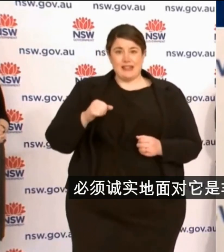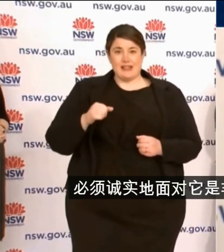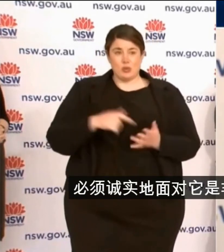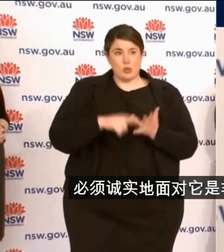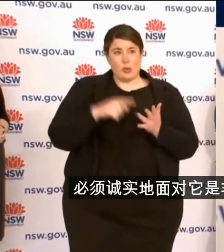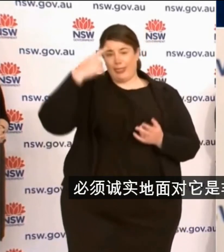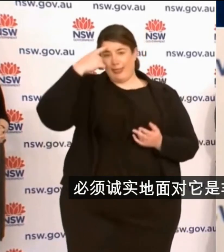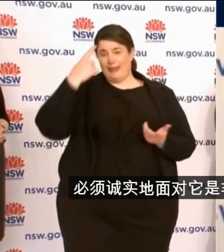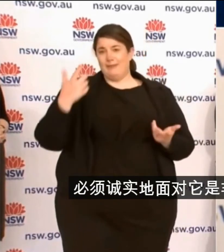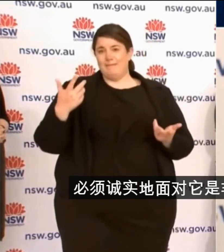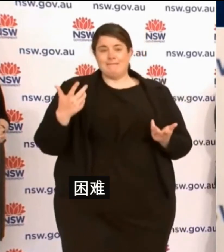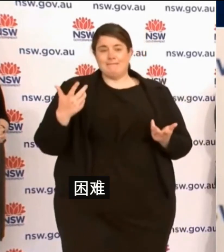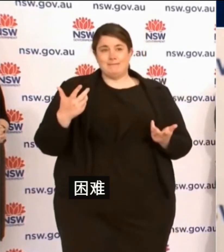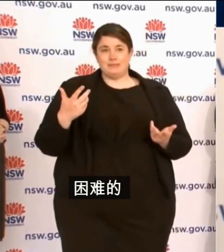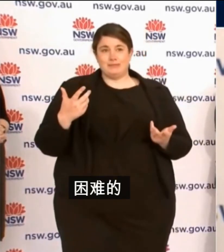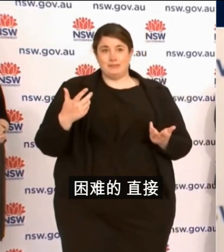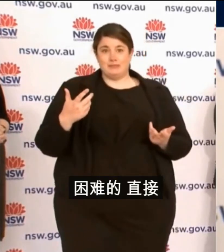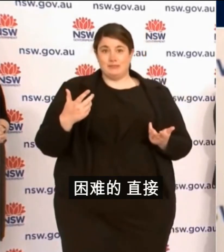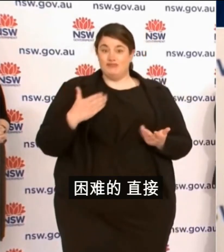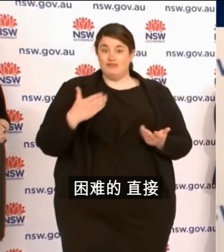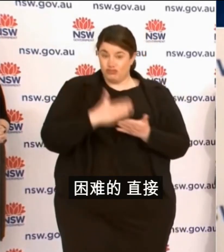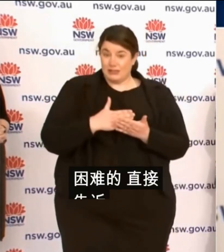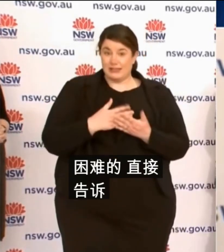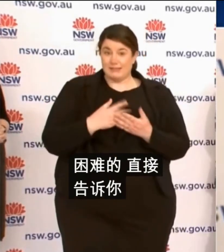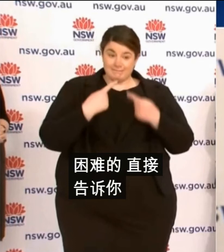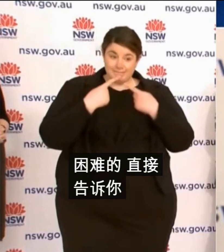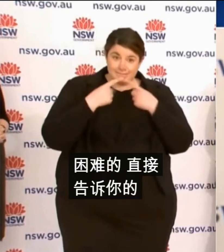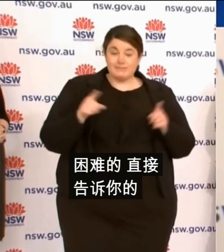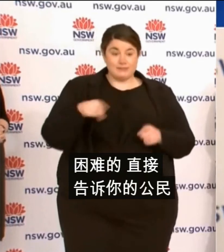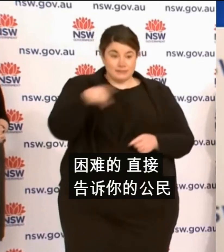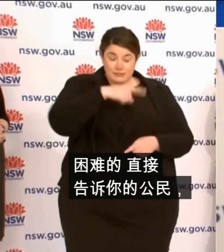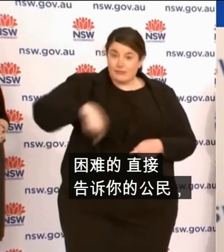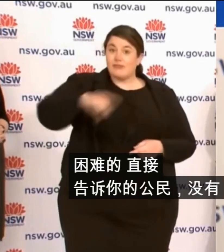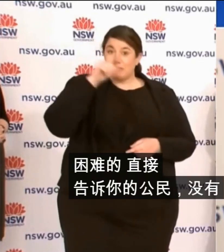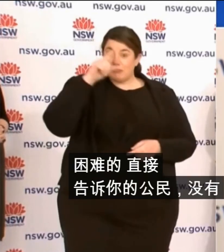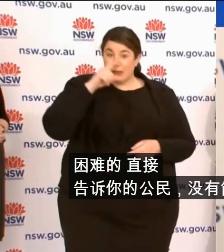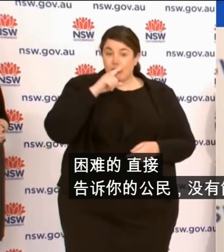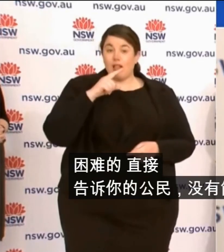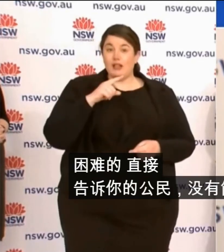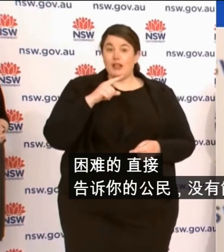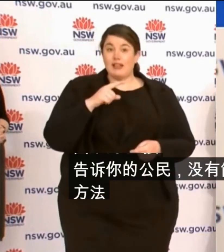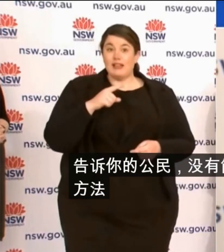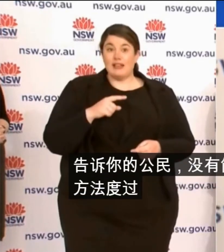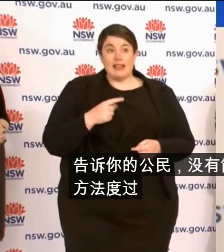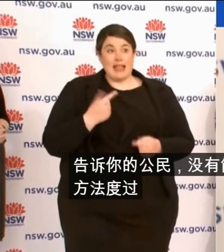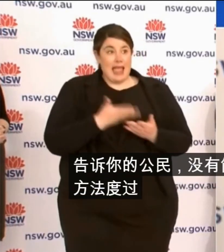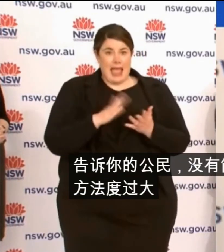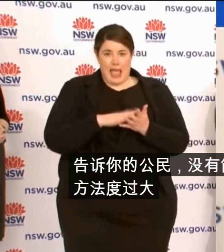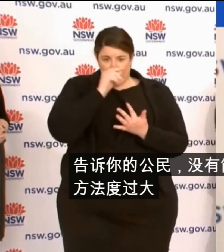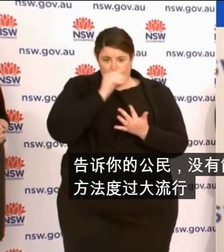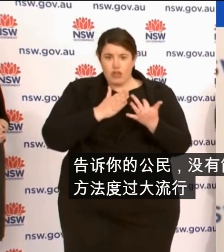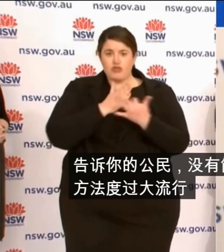to have to honestly and directly say to your citizens that there is no easy way through